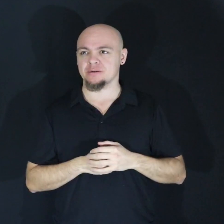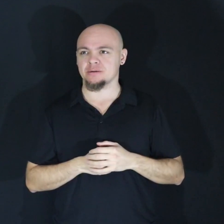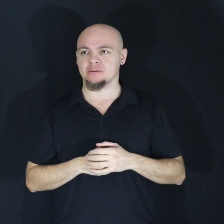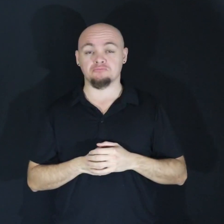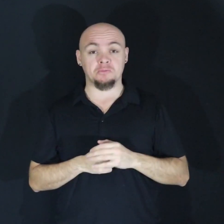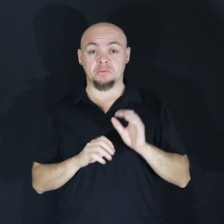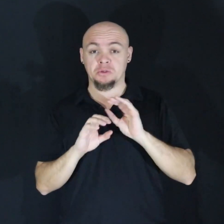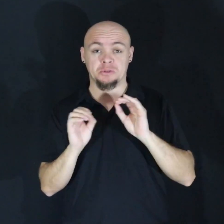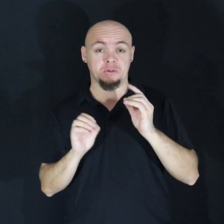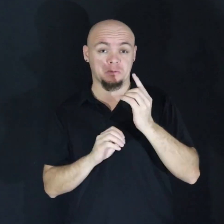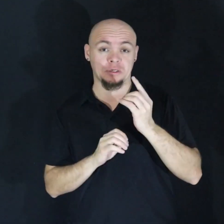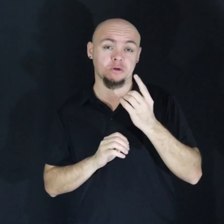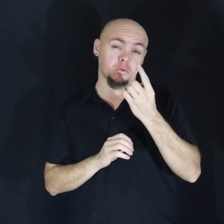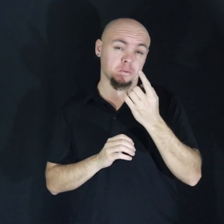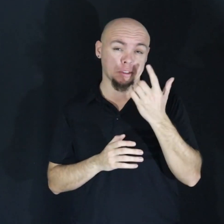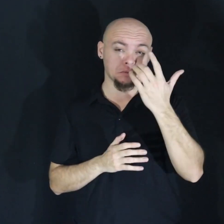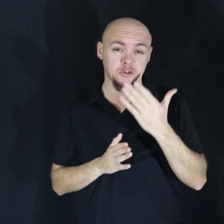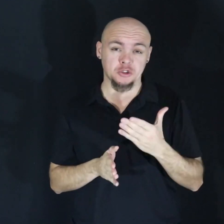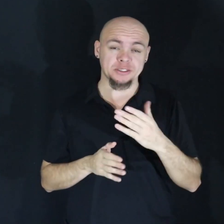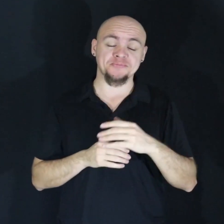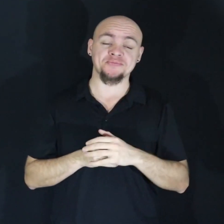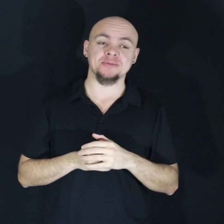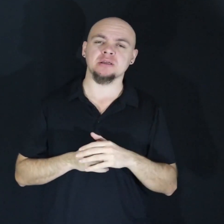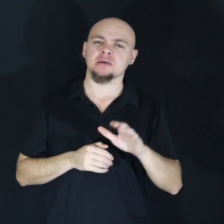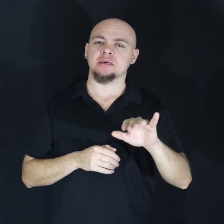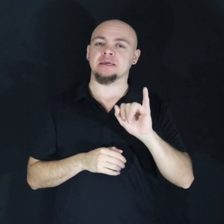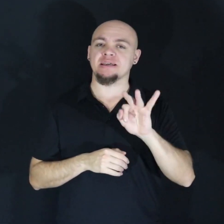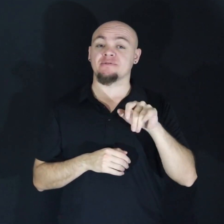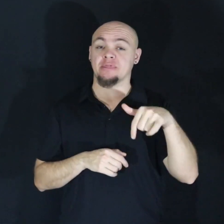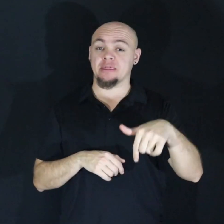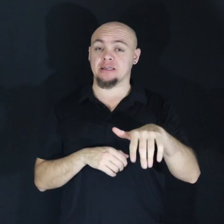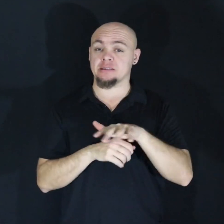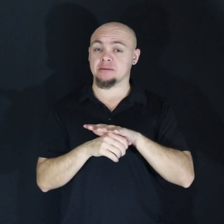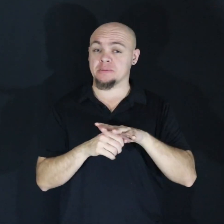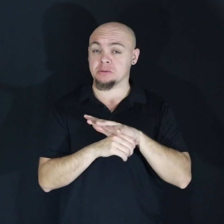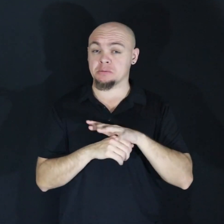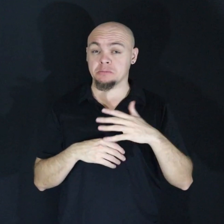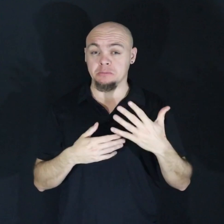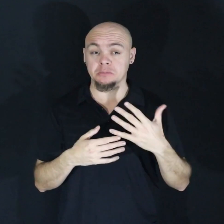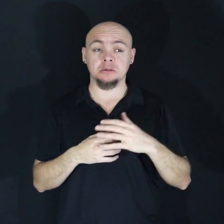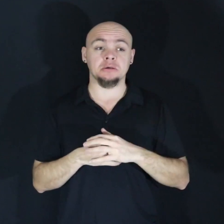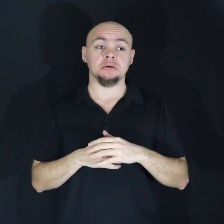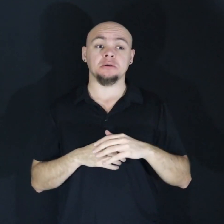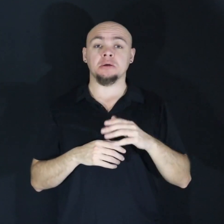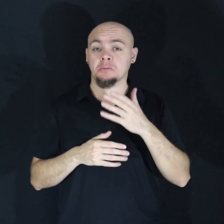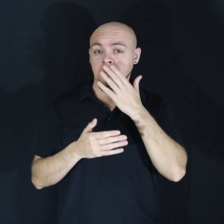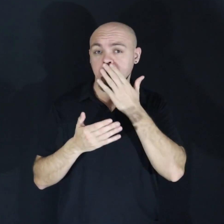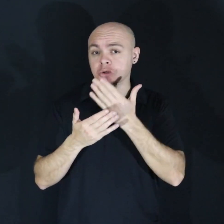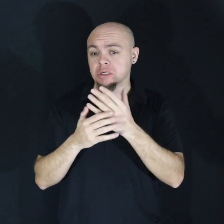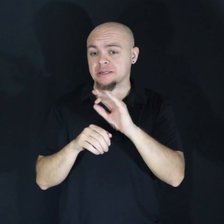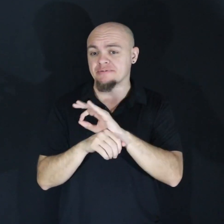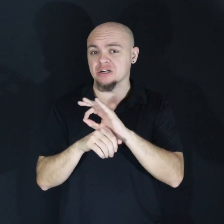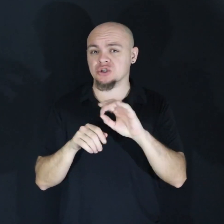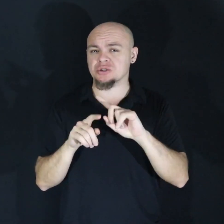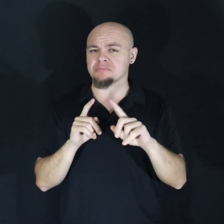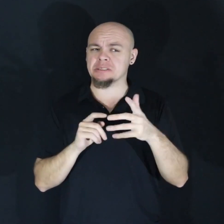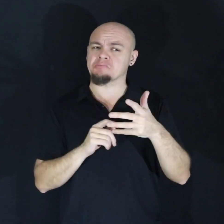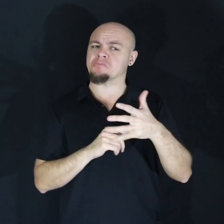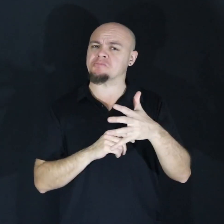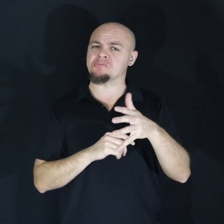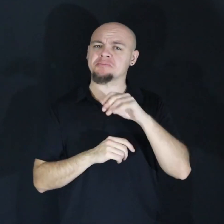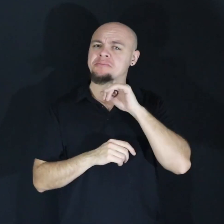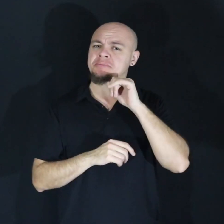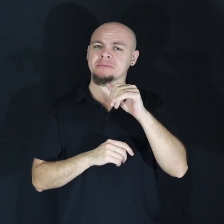No one? Yes, someone? Okay. Now, if you find this theater practical, but